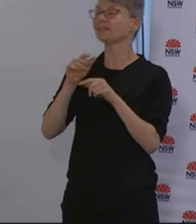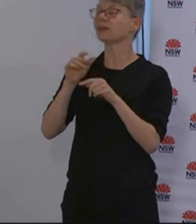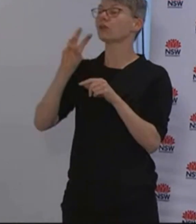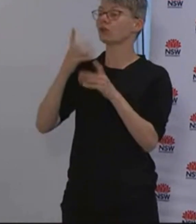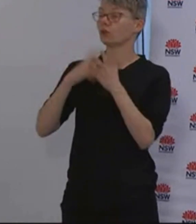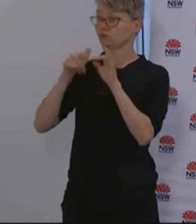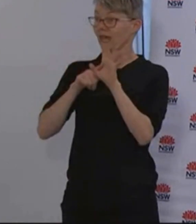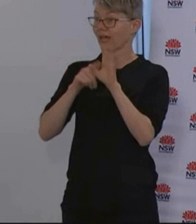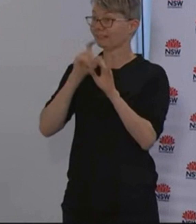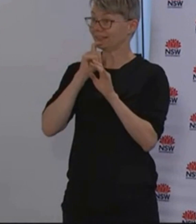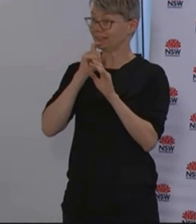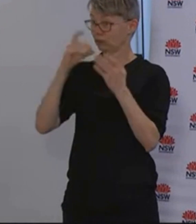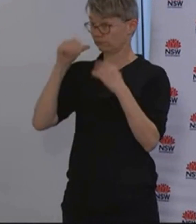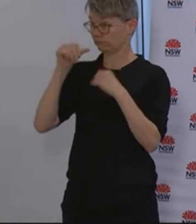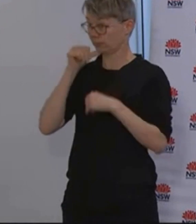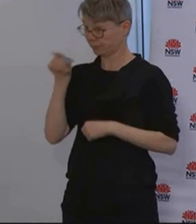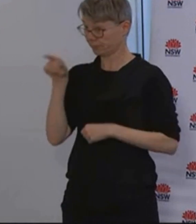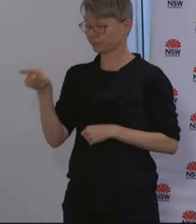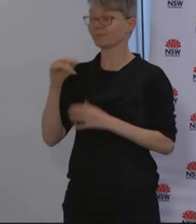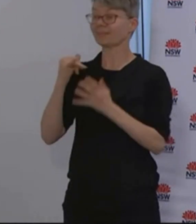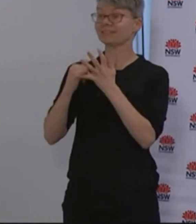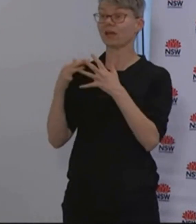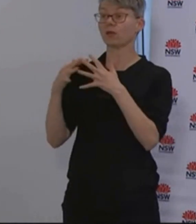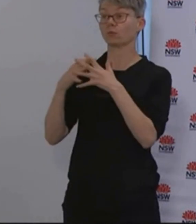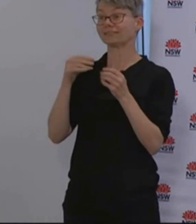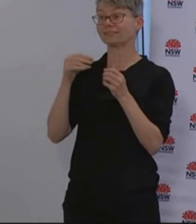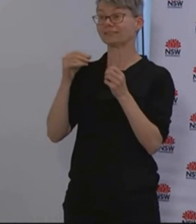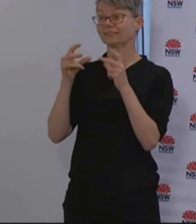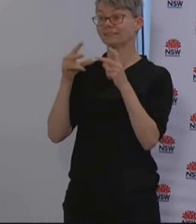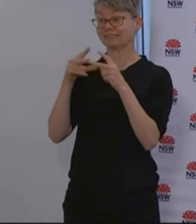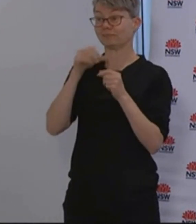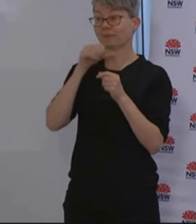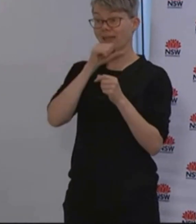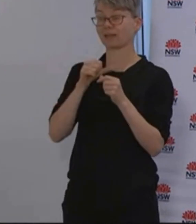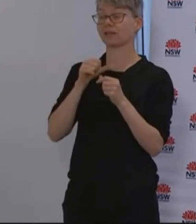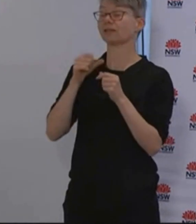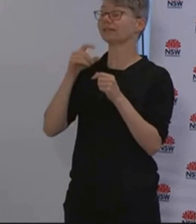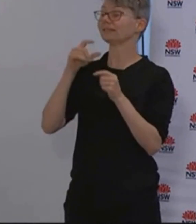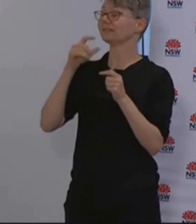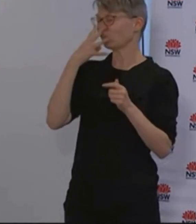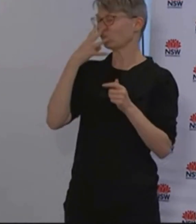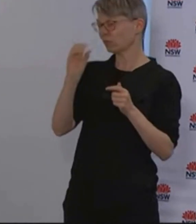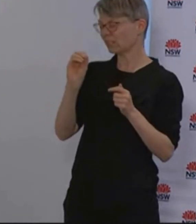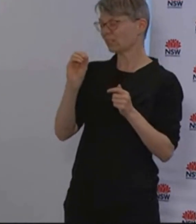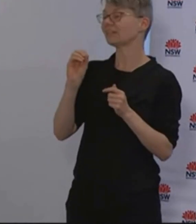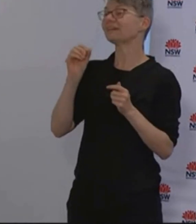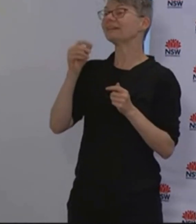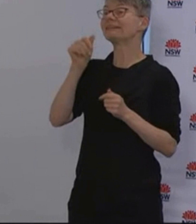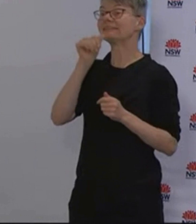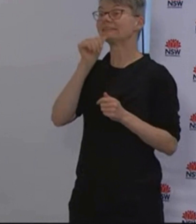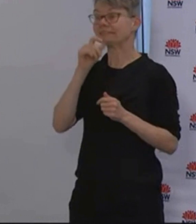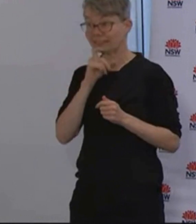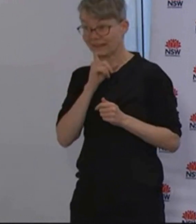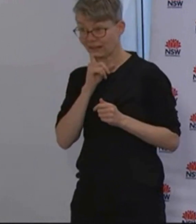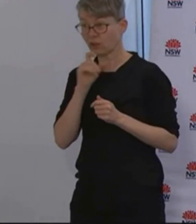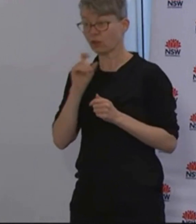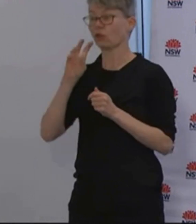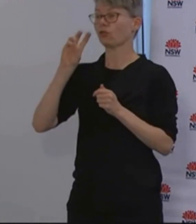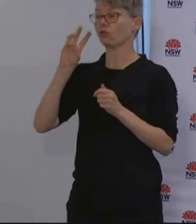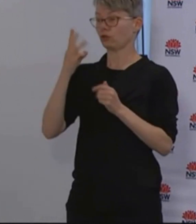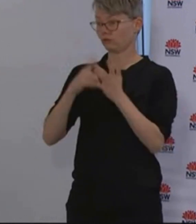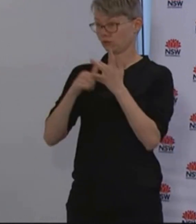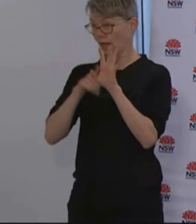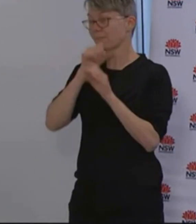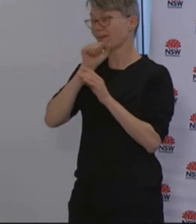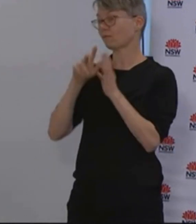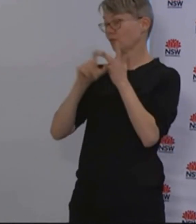July, a southwestern Sydney man in his 40s who had dinner at the hotel on the 3rd of July, a